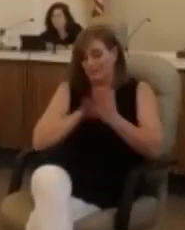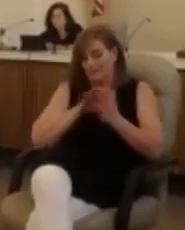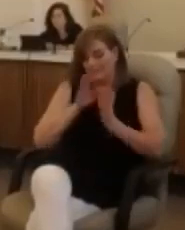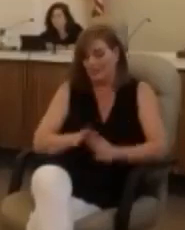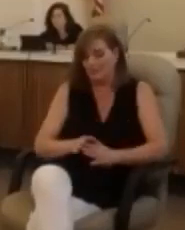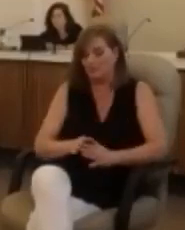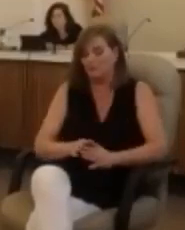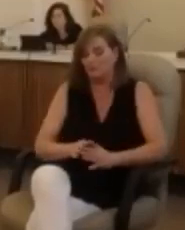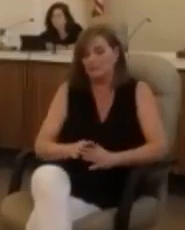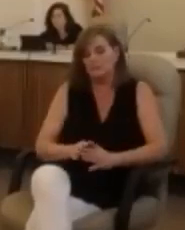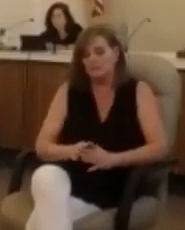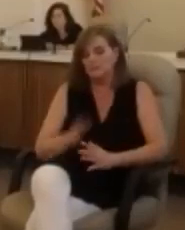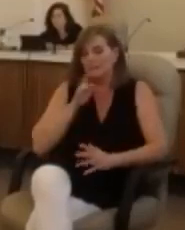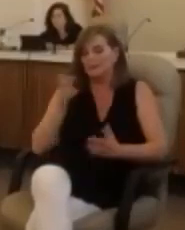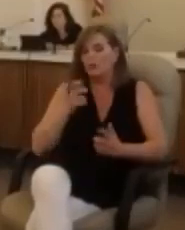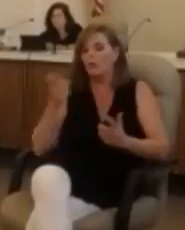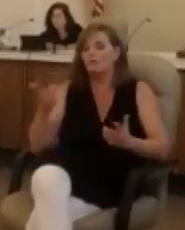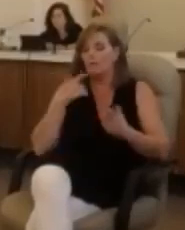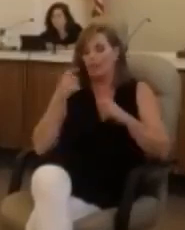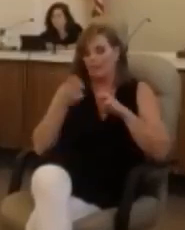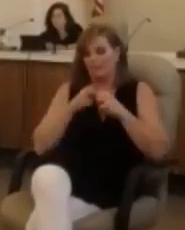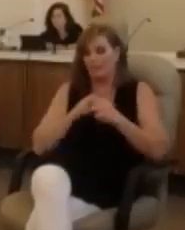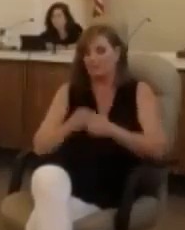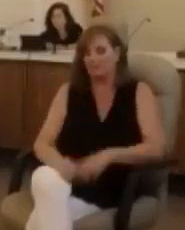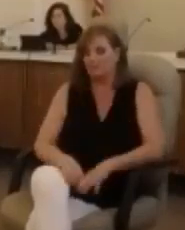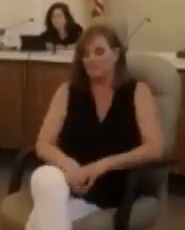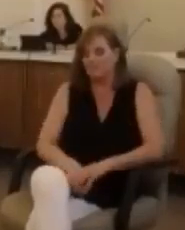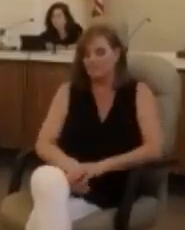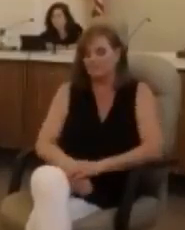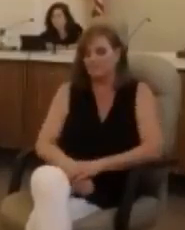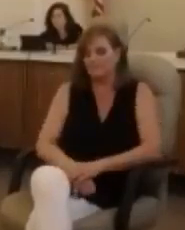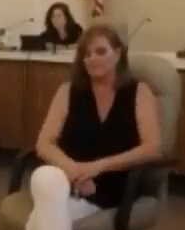money. And I hope that he will see this